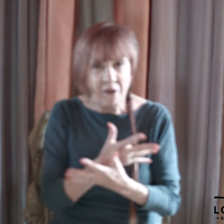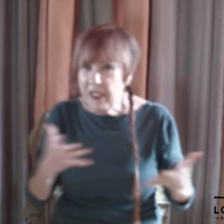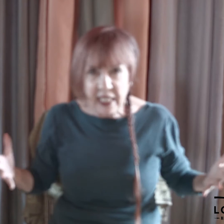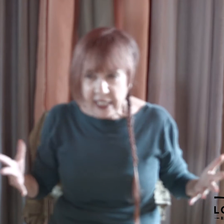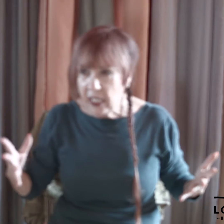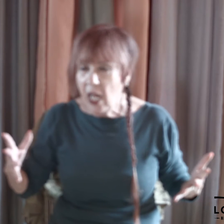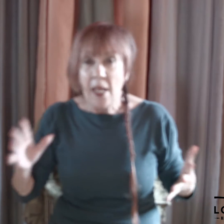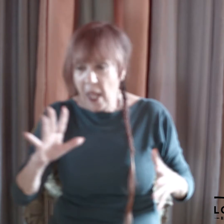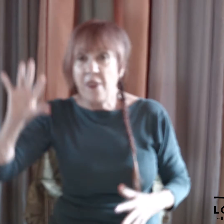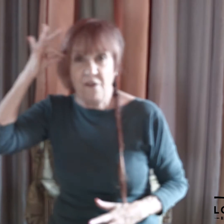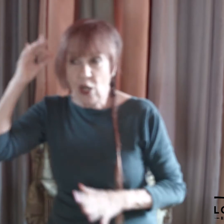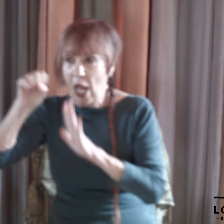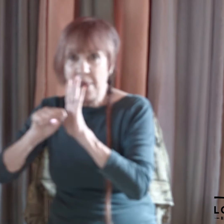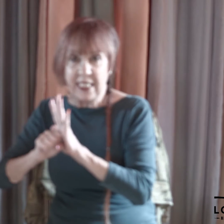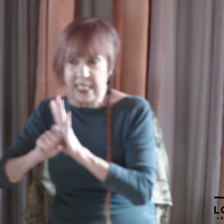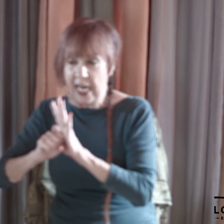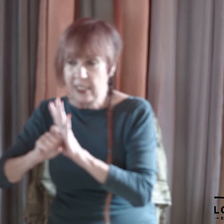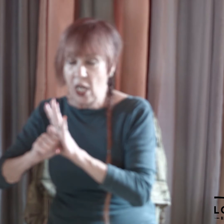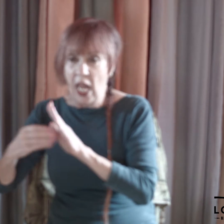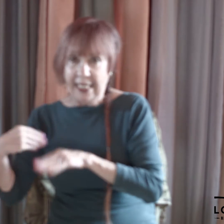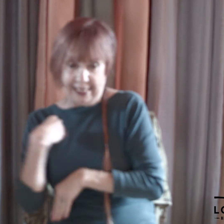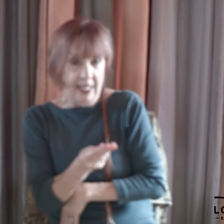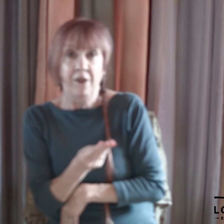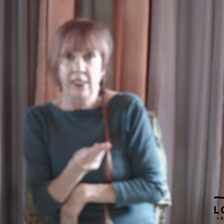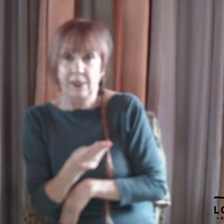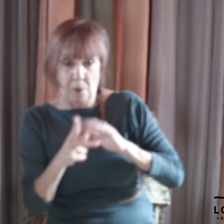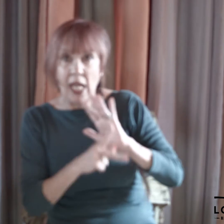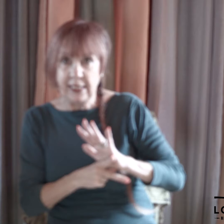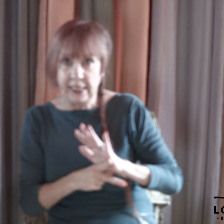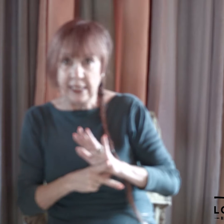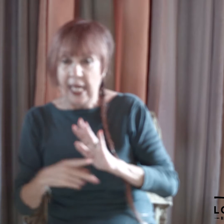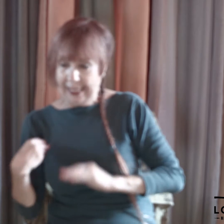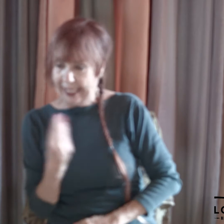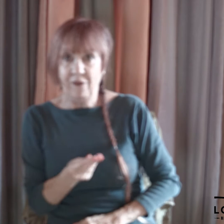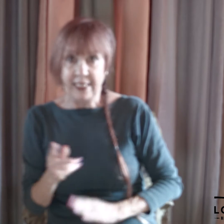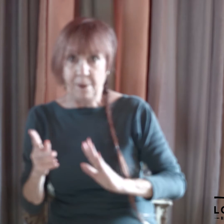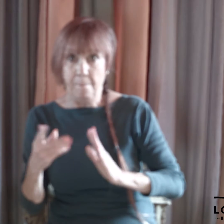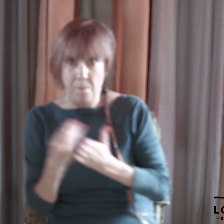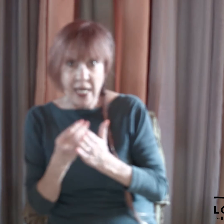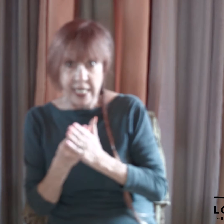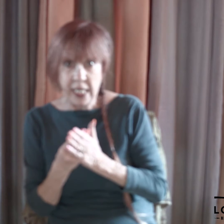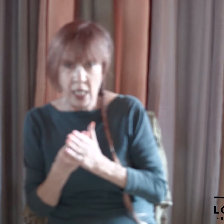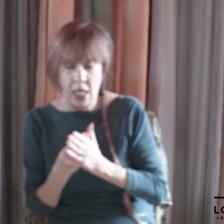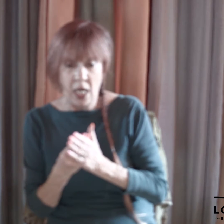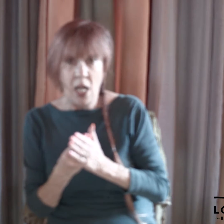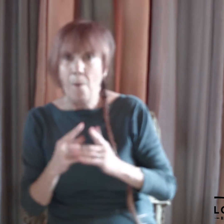that the federal and state governments have a policy about and fund, but don't carry out.